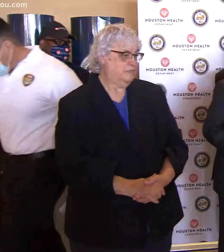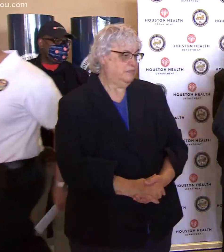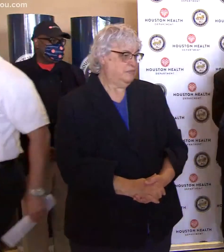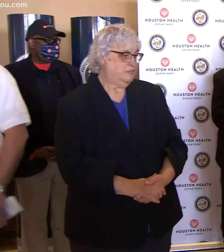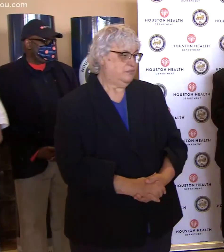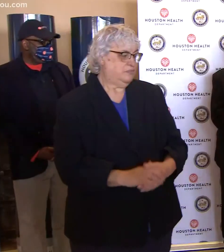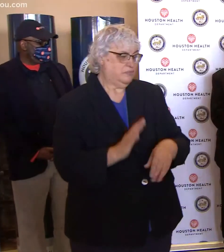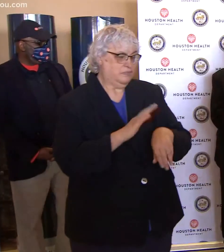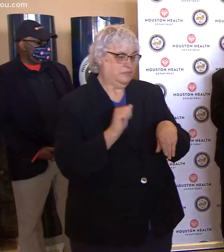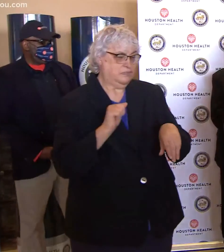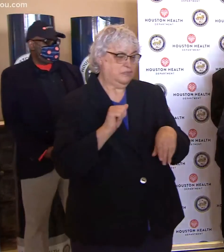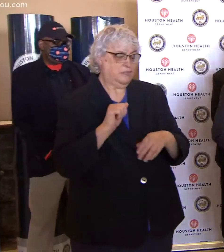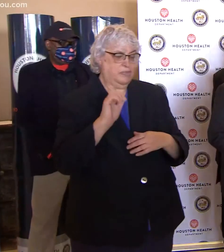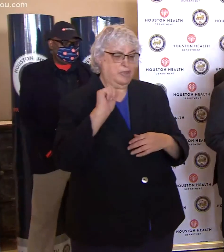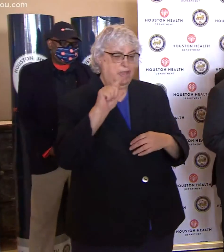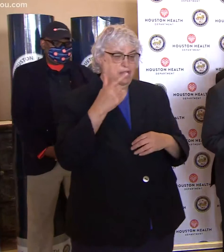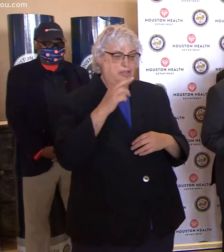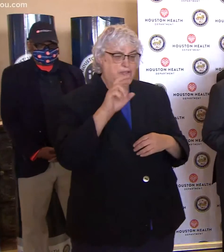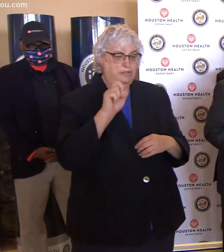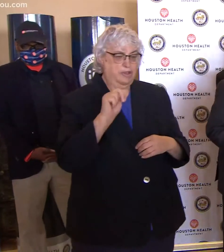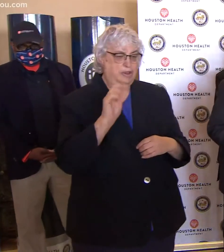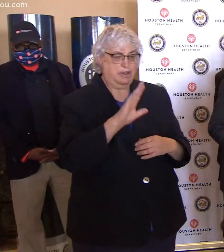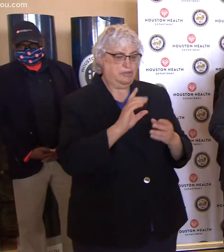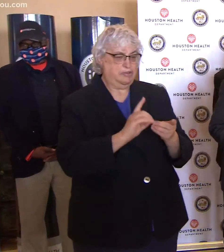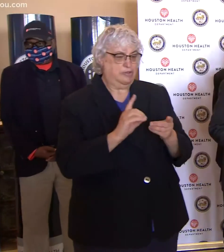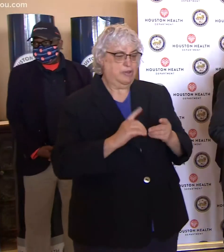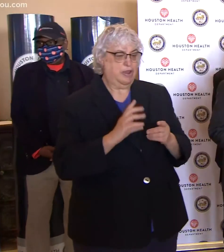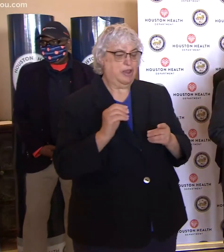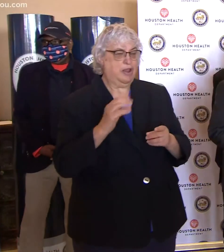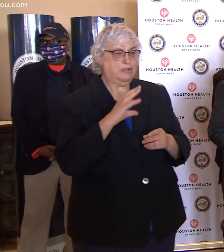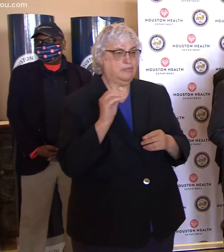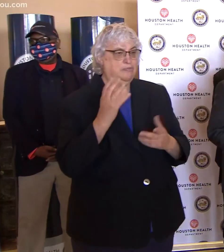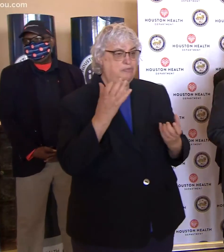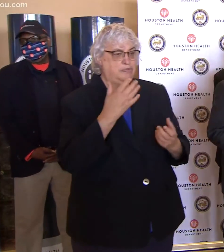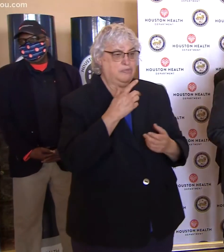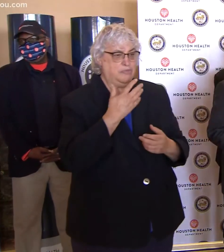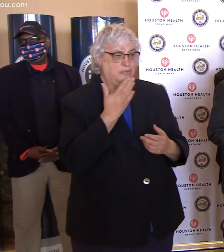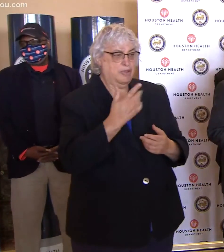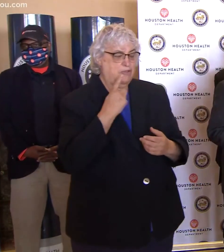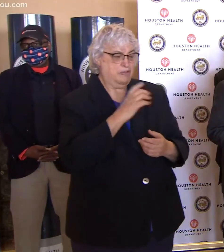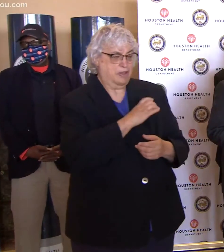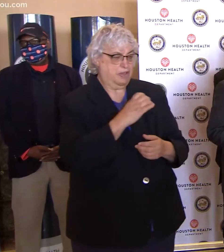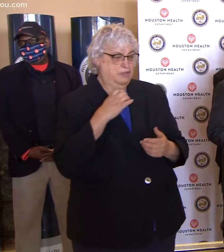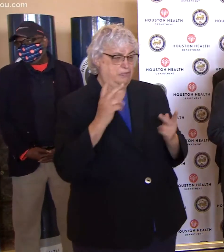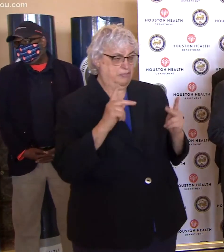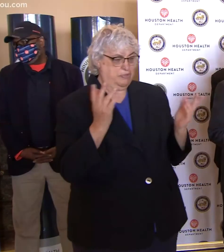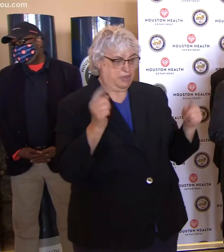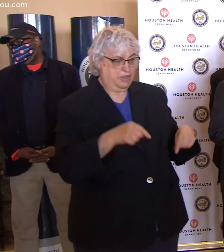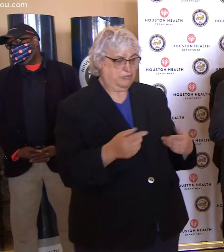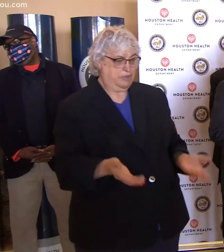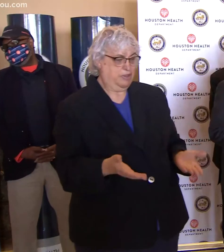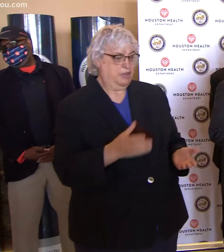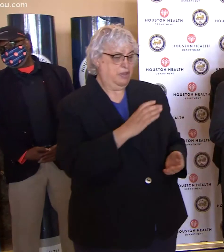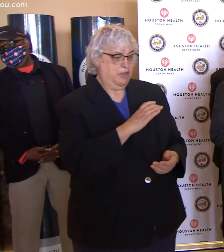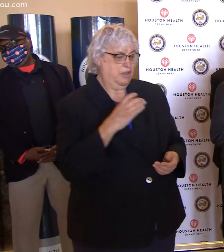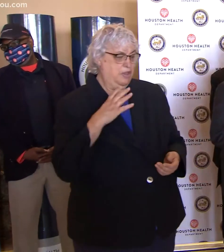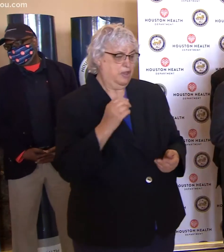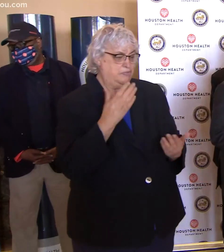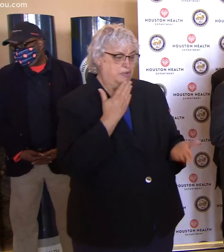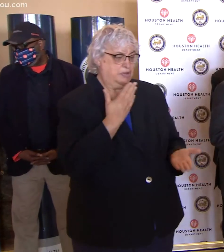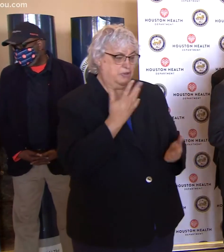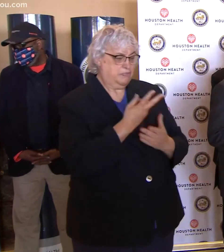Let me call on Congressman Al Green. We're in his district, and I certainly want to thank both of these congresspersons for their support in Congress. I